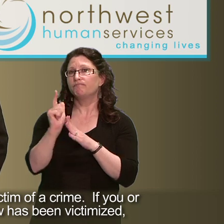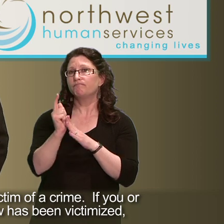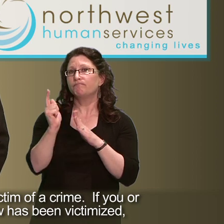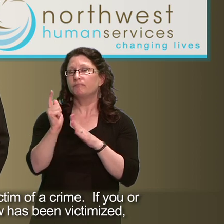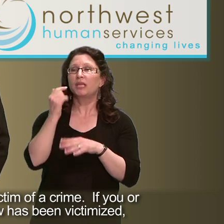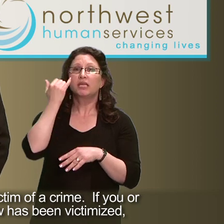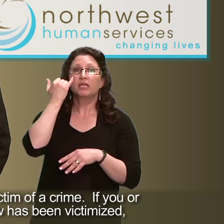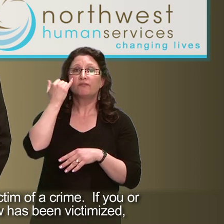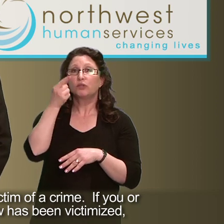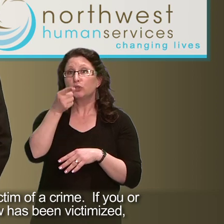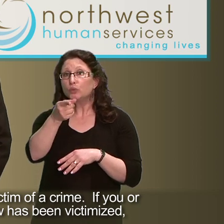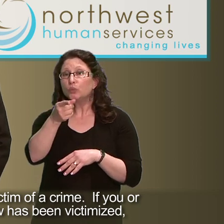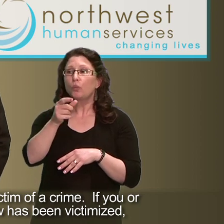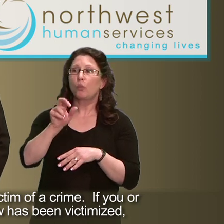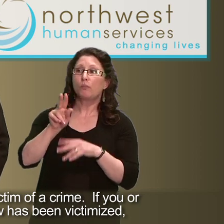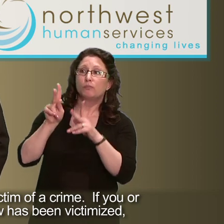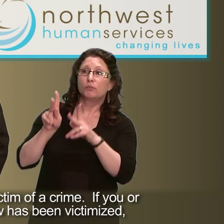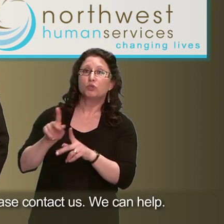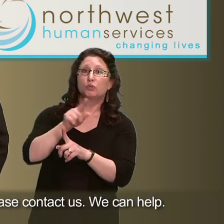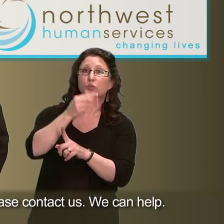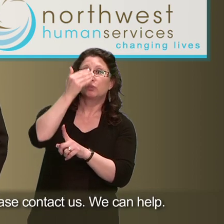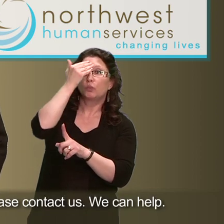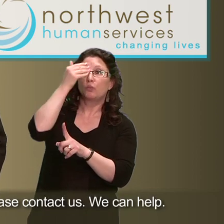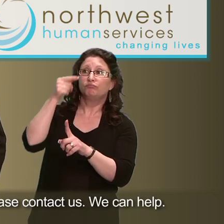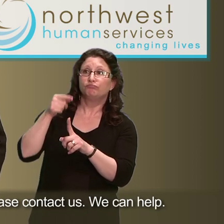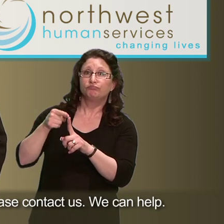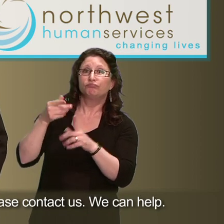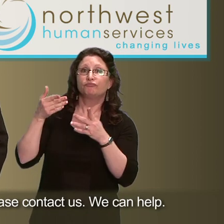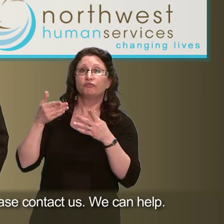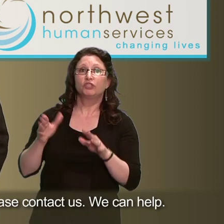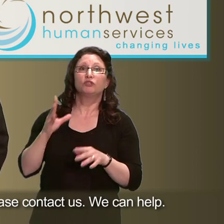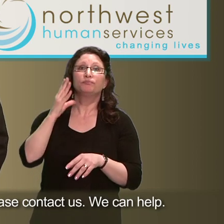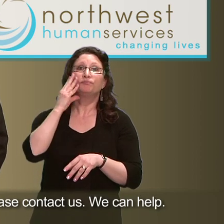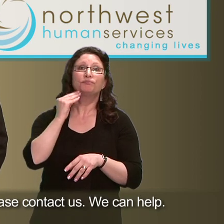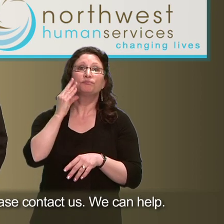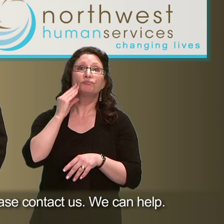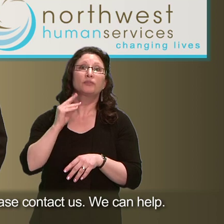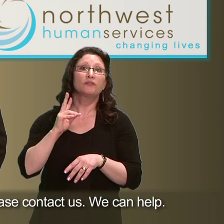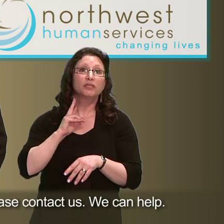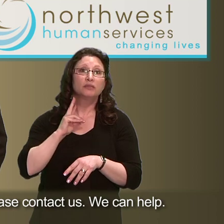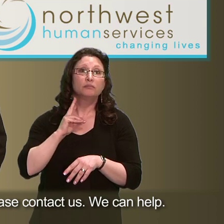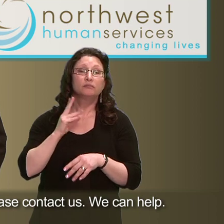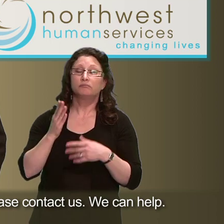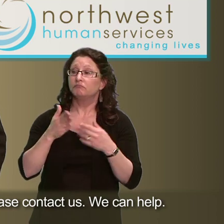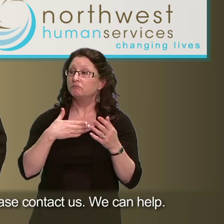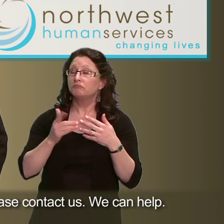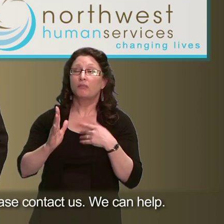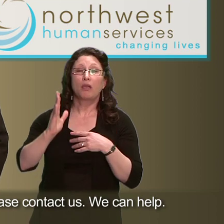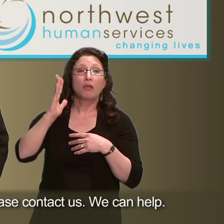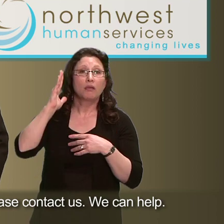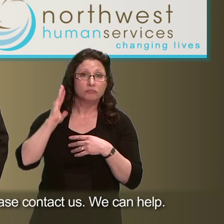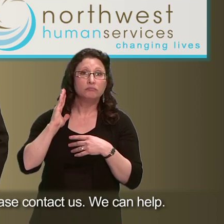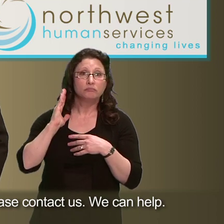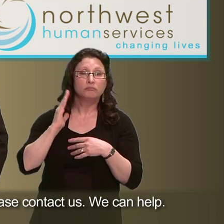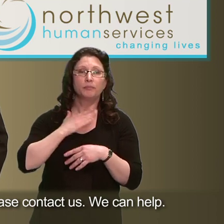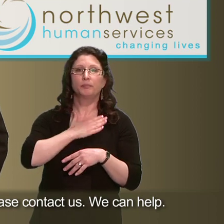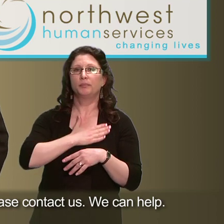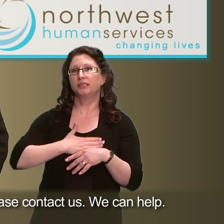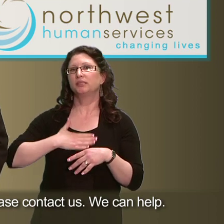If you or someone you know has been victimized, even if it was in the past, please contact us. We can